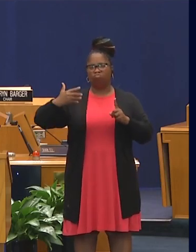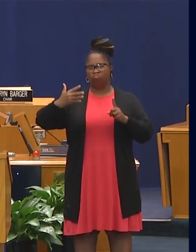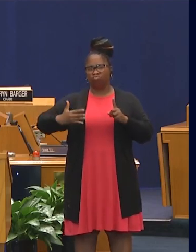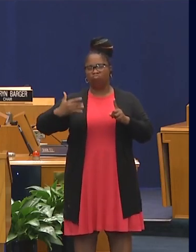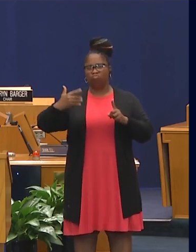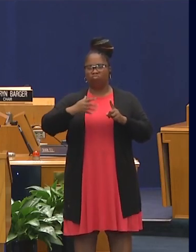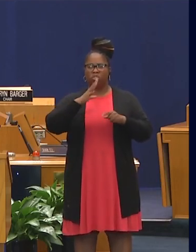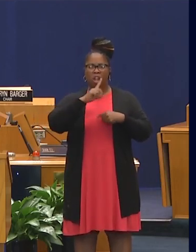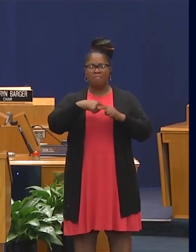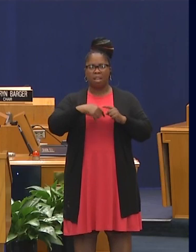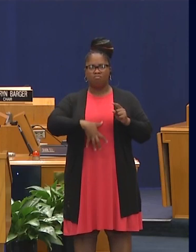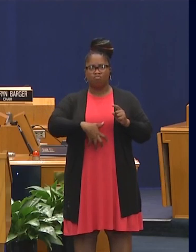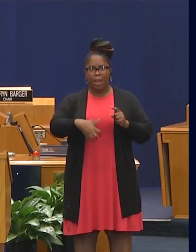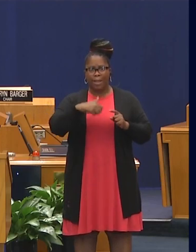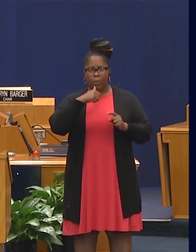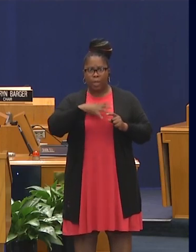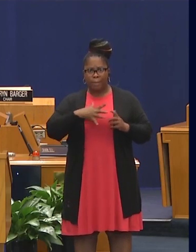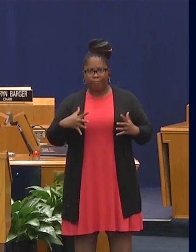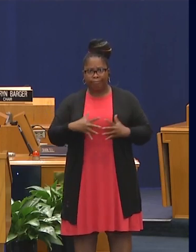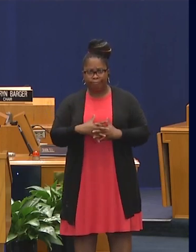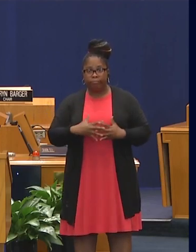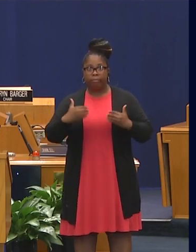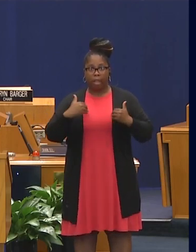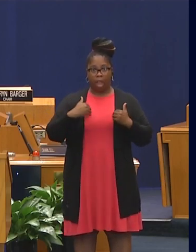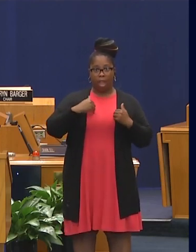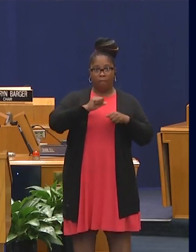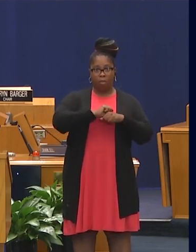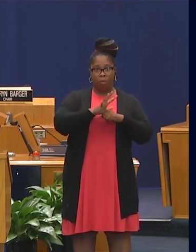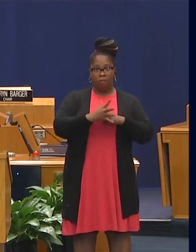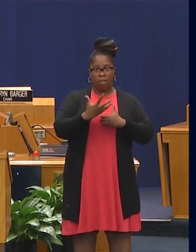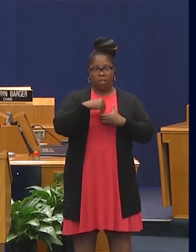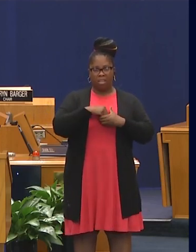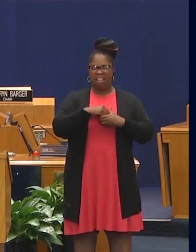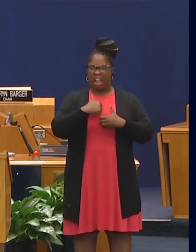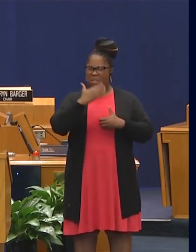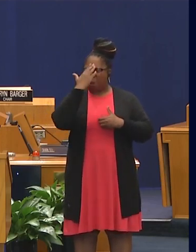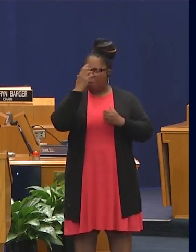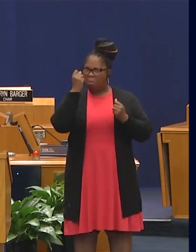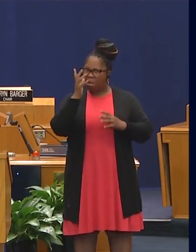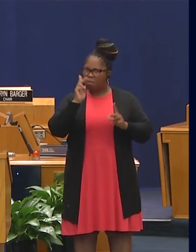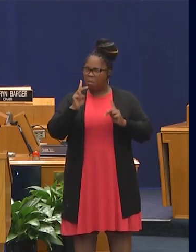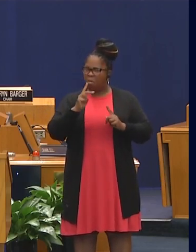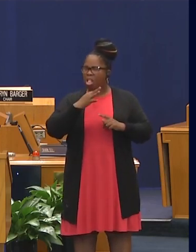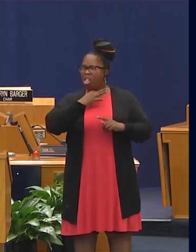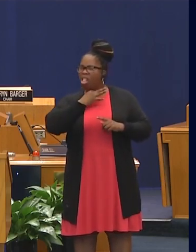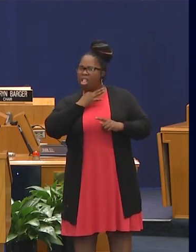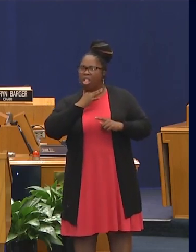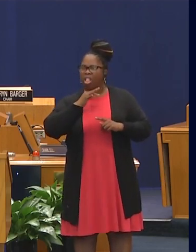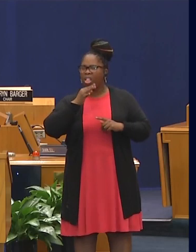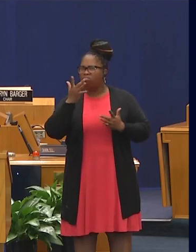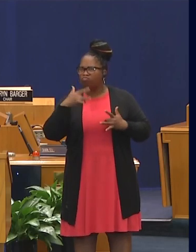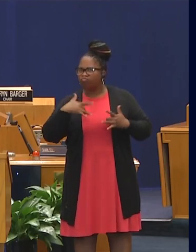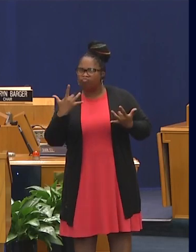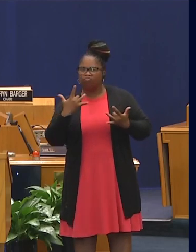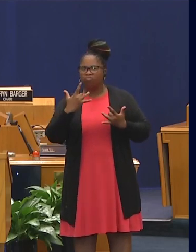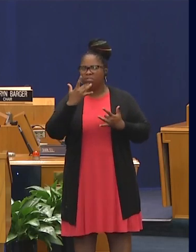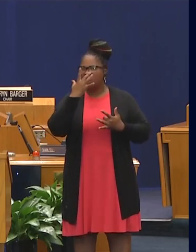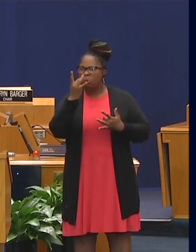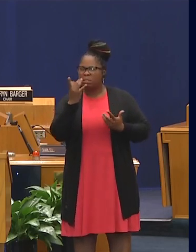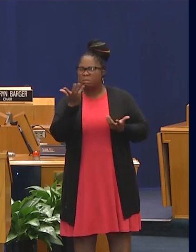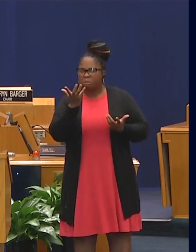pregnant women who are positive for COVID-19. I know there's been a lot of interest in outcomes for women who are